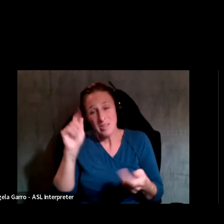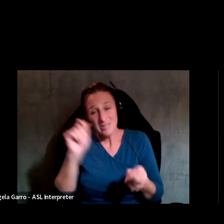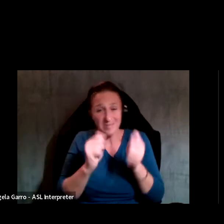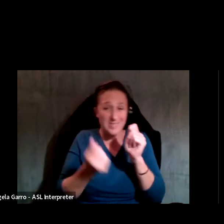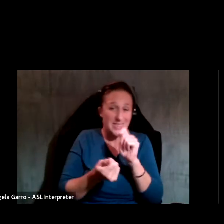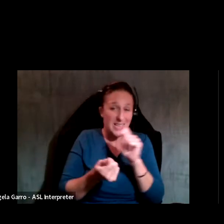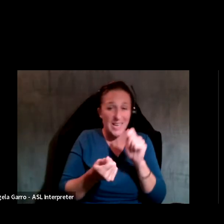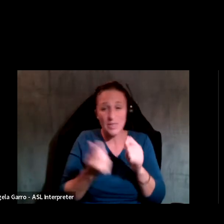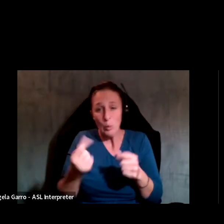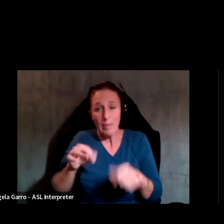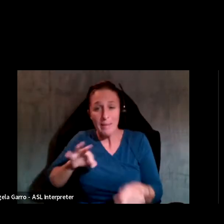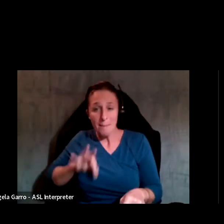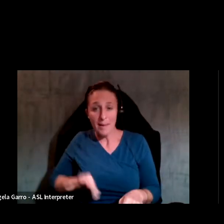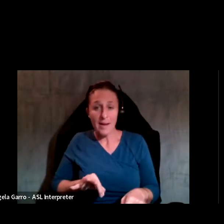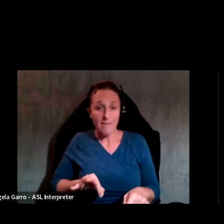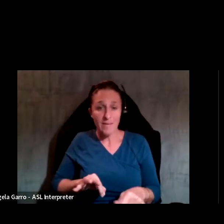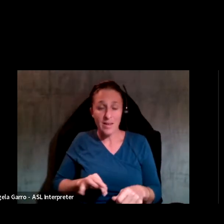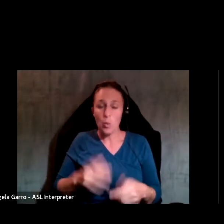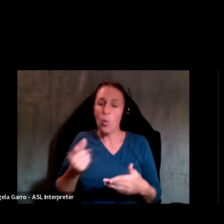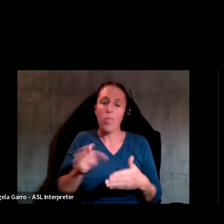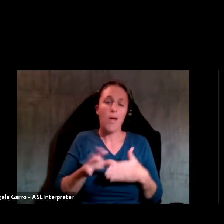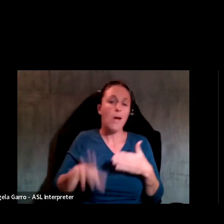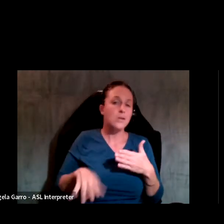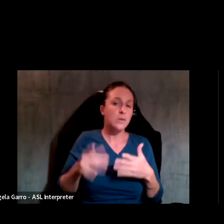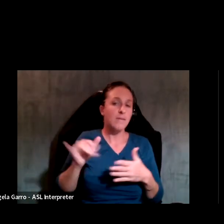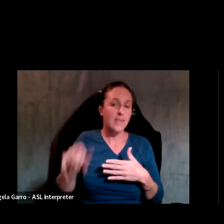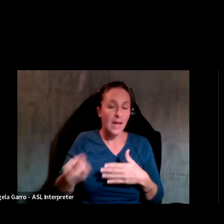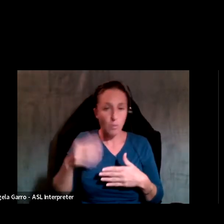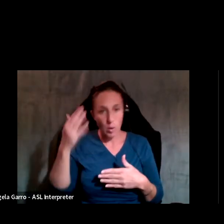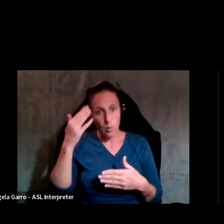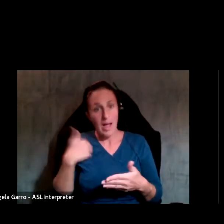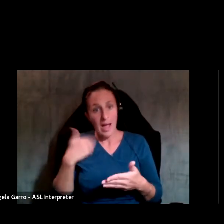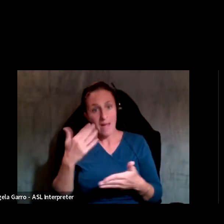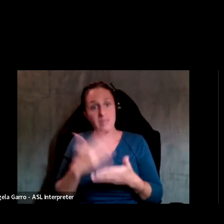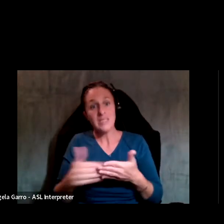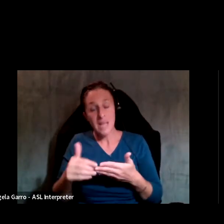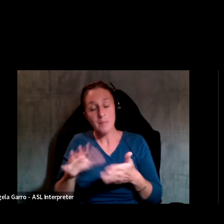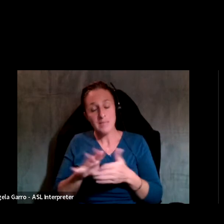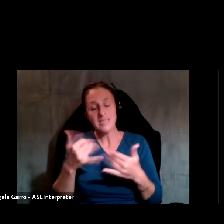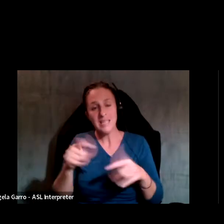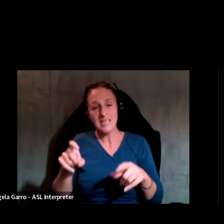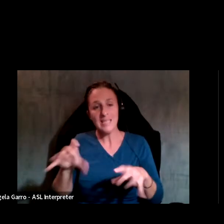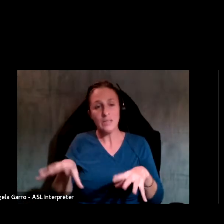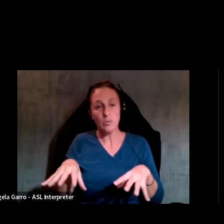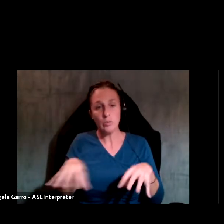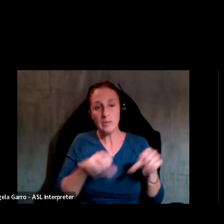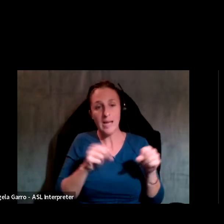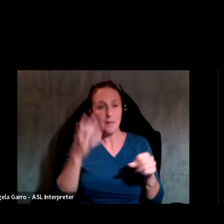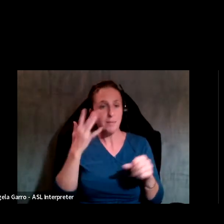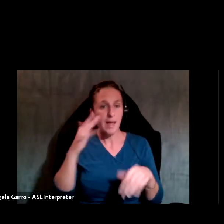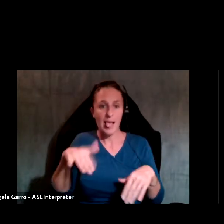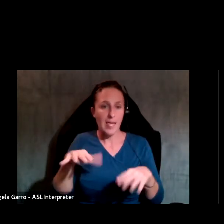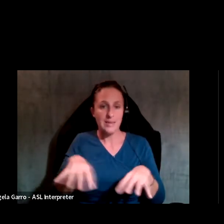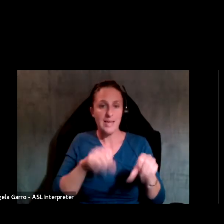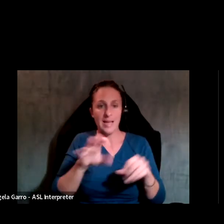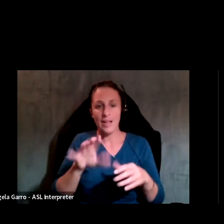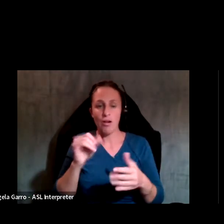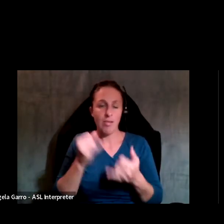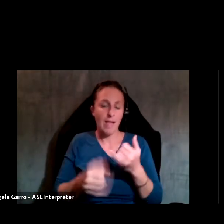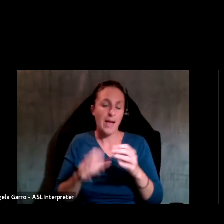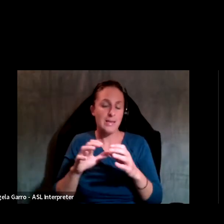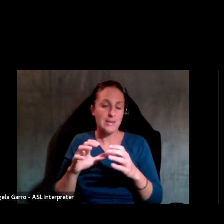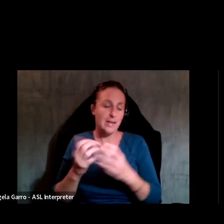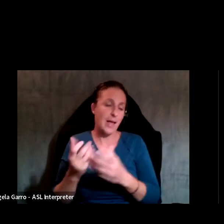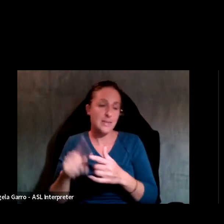the benefit, the consequence of that. We would still have some seniors who would need to take it because they won't have taken their last science class until senior year.